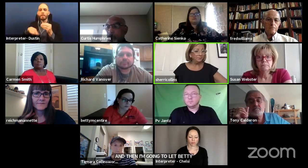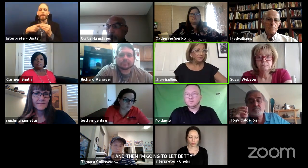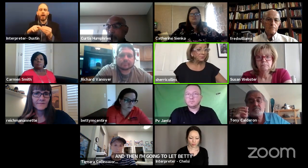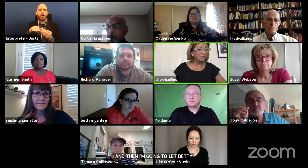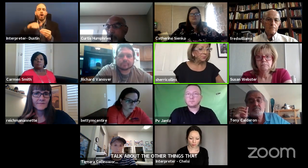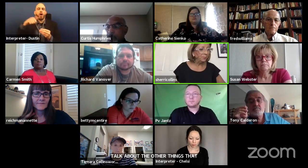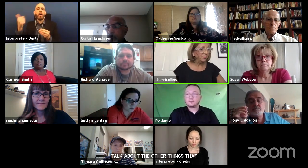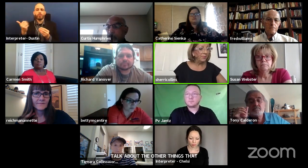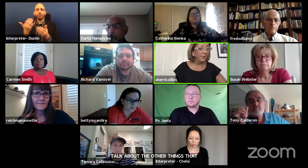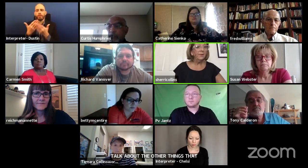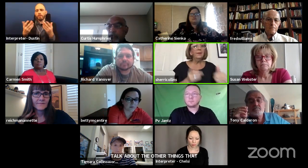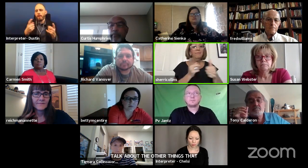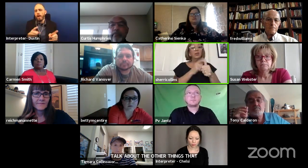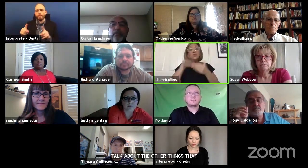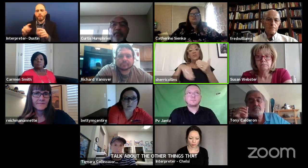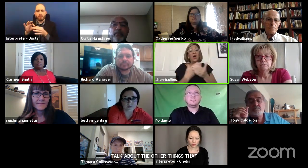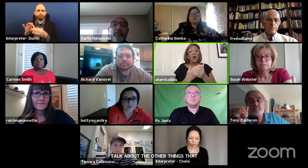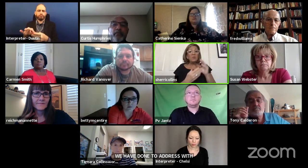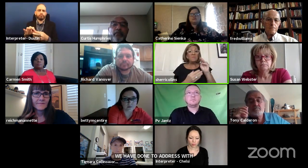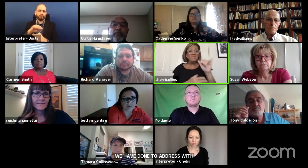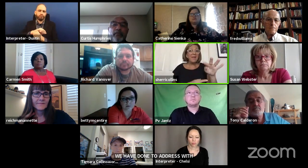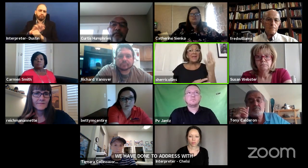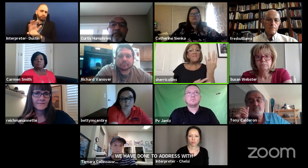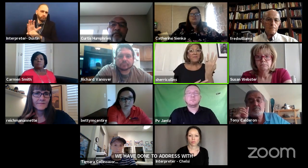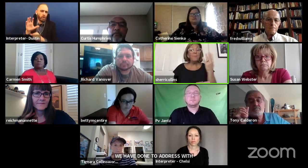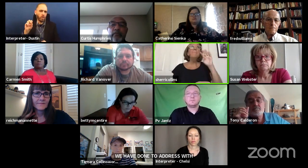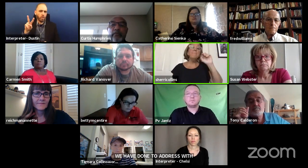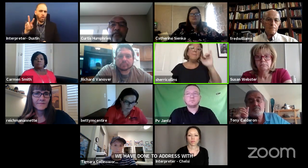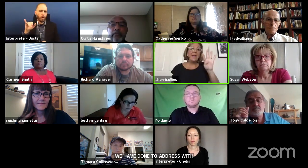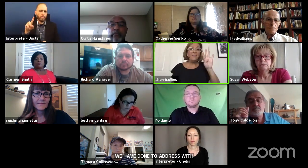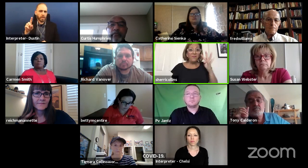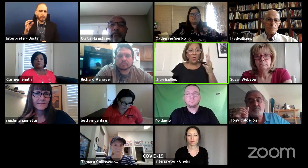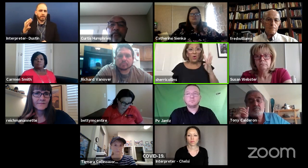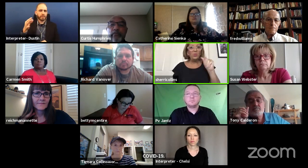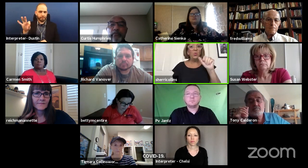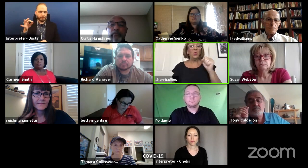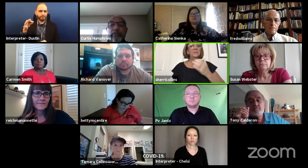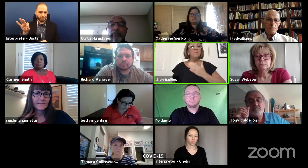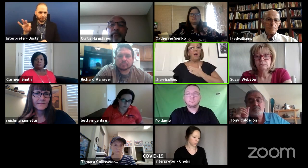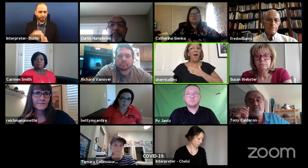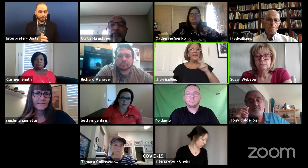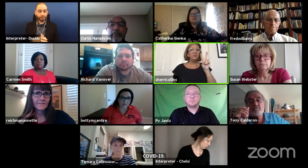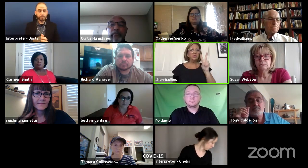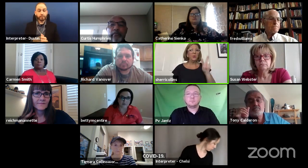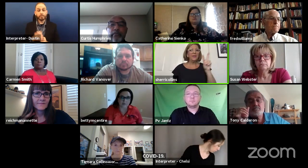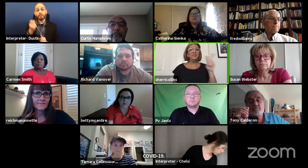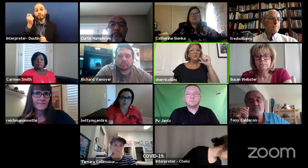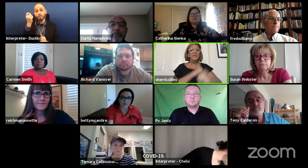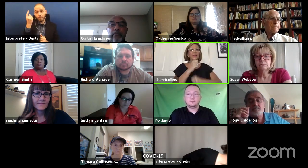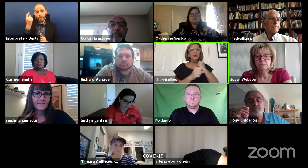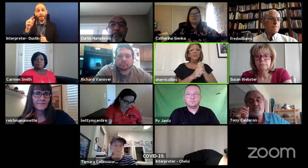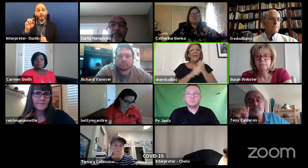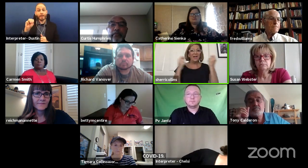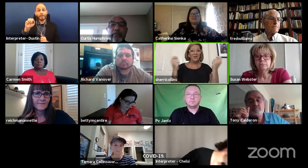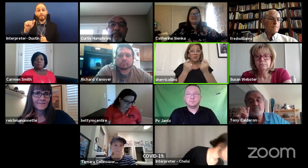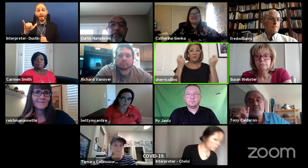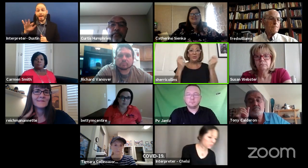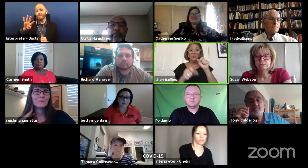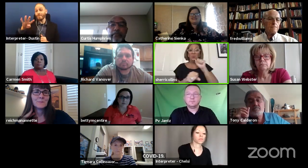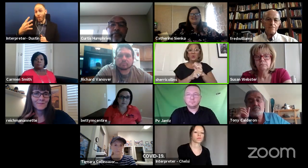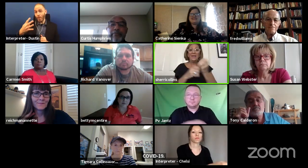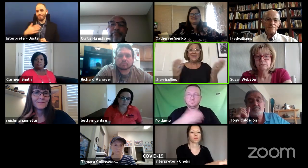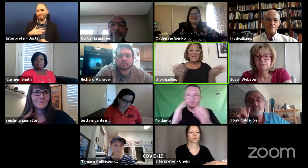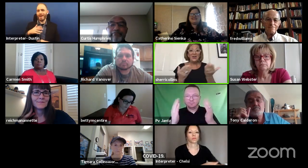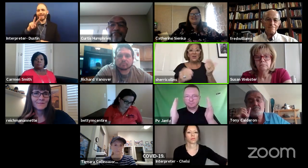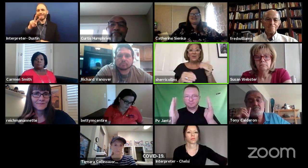COVID-19. First of all, May 4th was my 22 years